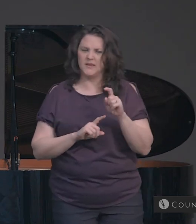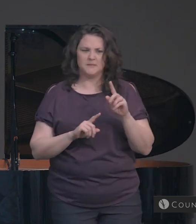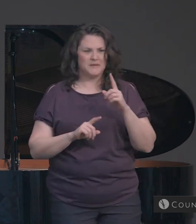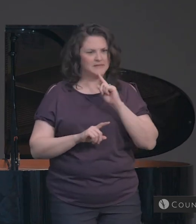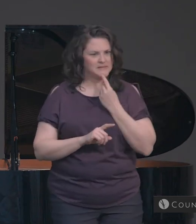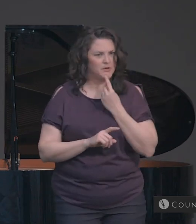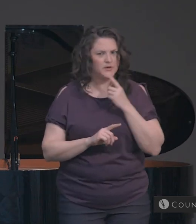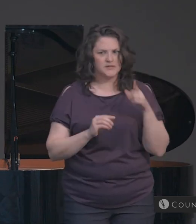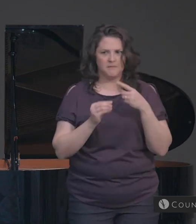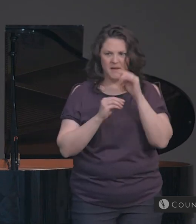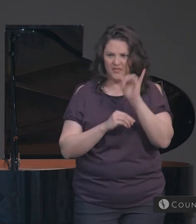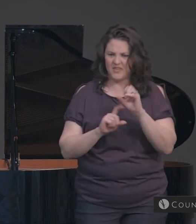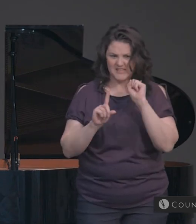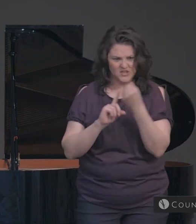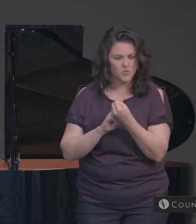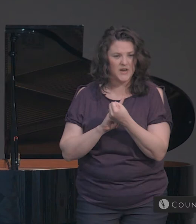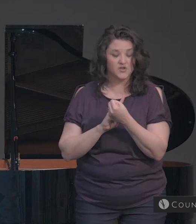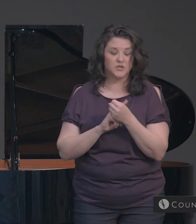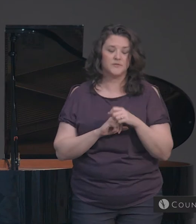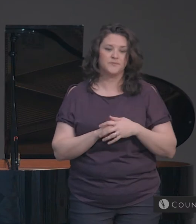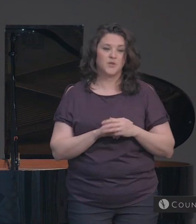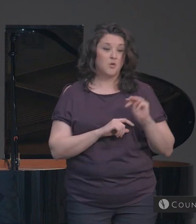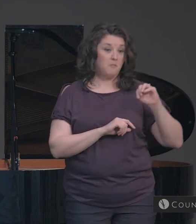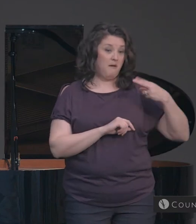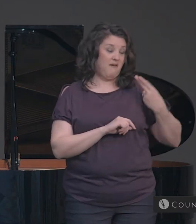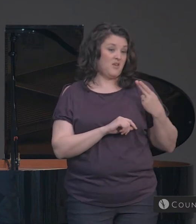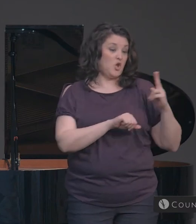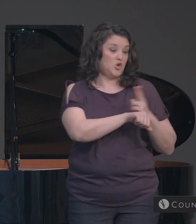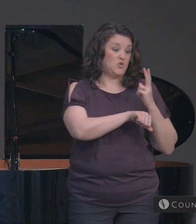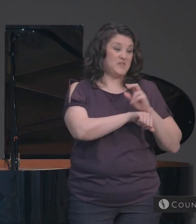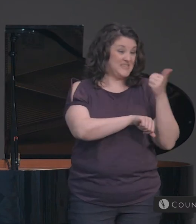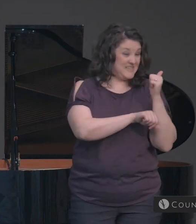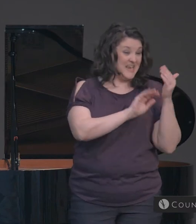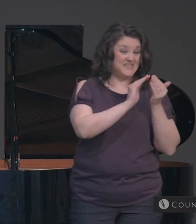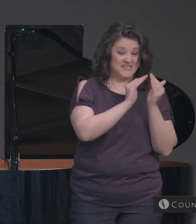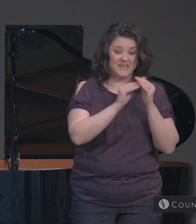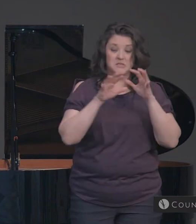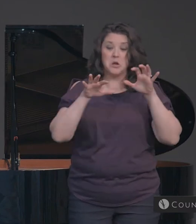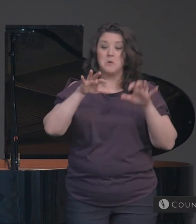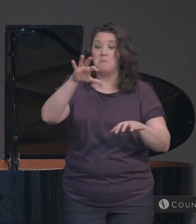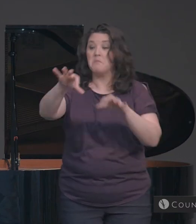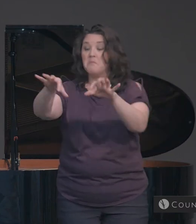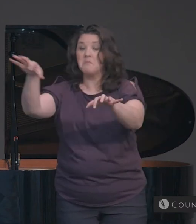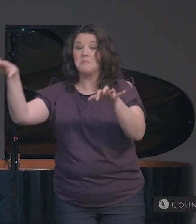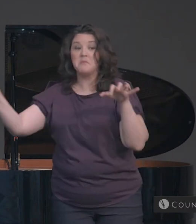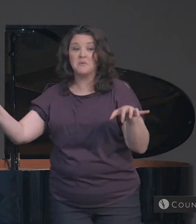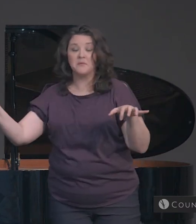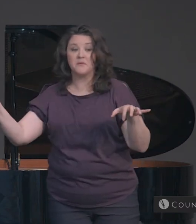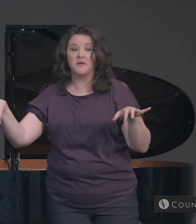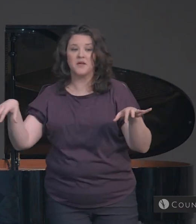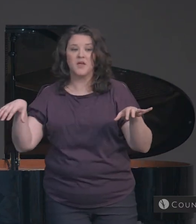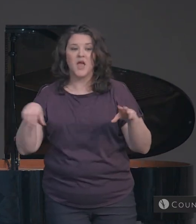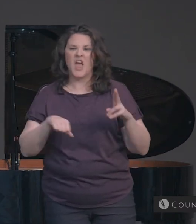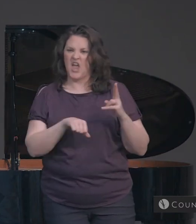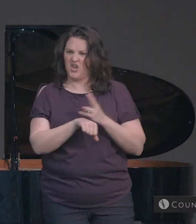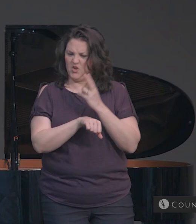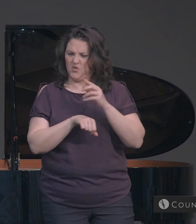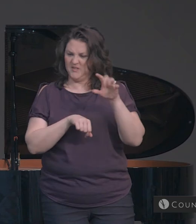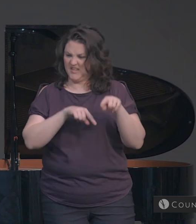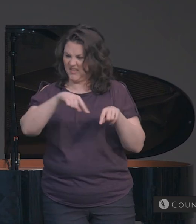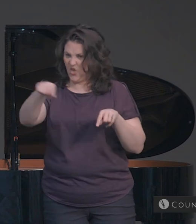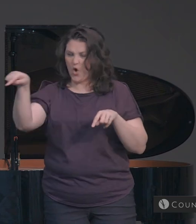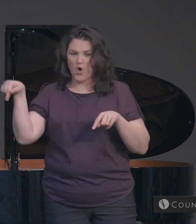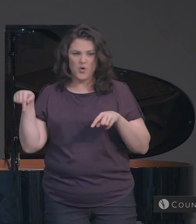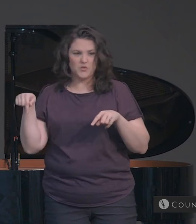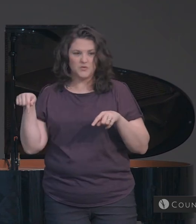is he uses 10 cities of the outskirts to really have an